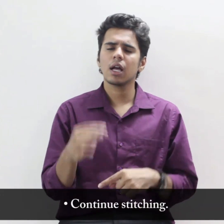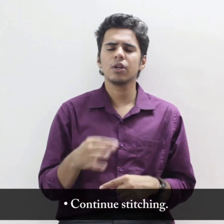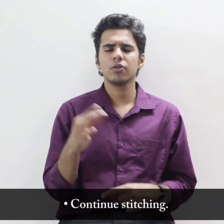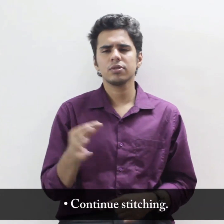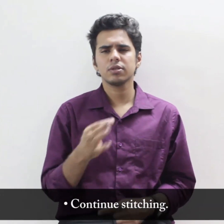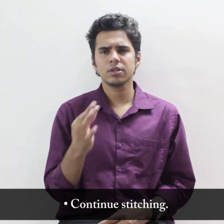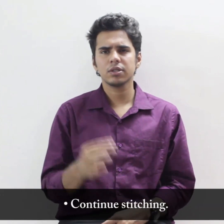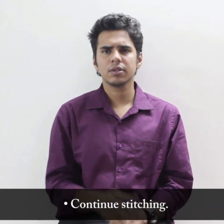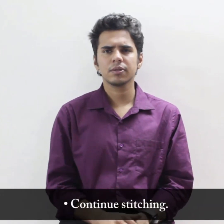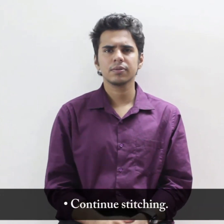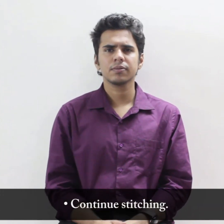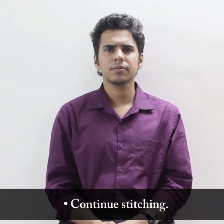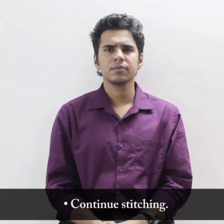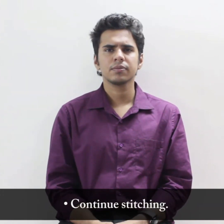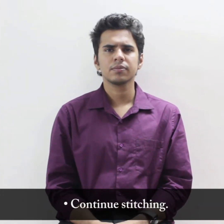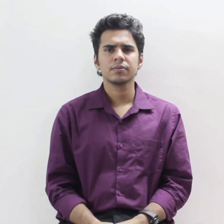Continue stitching.